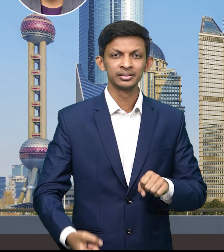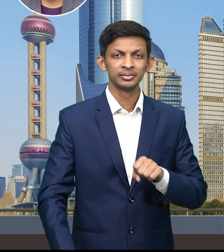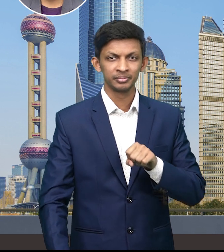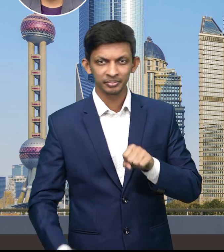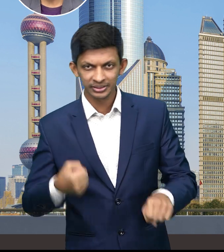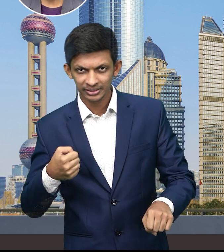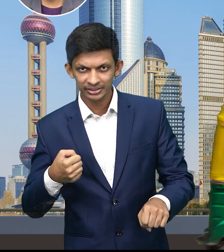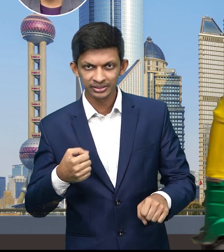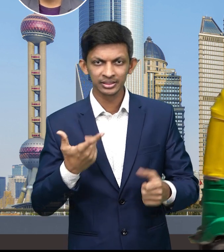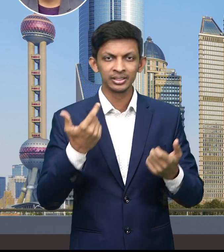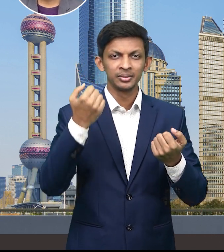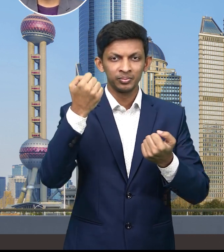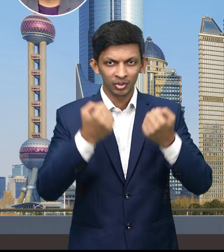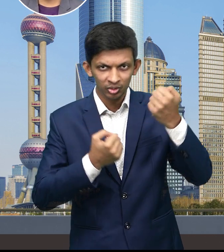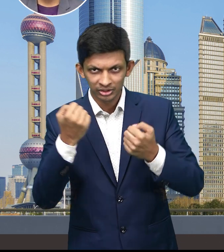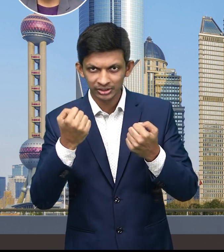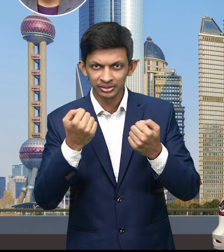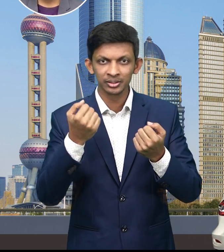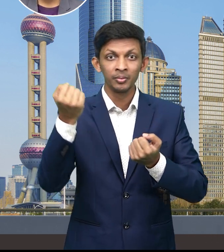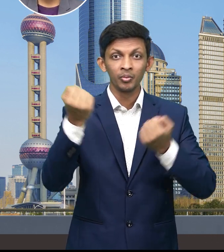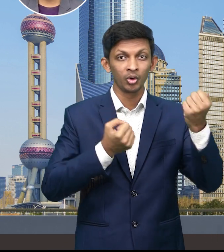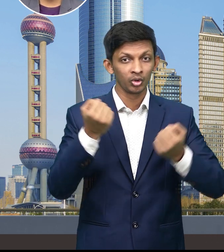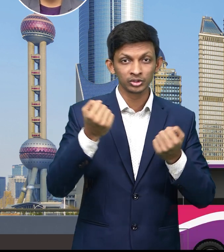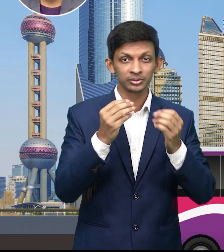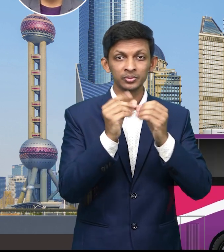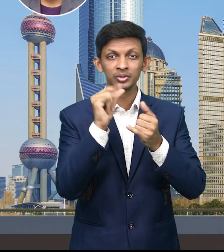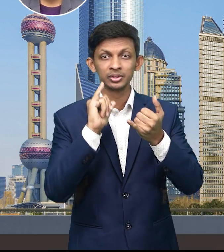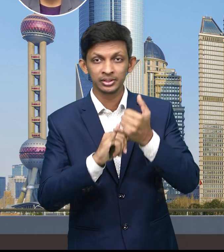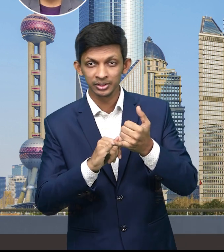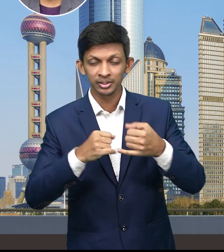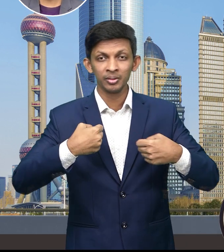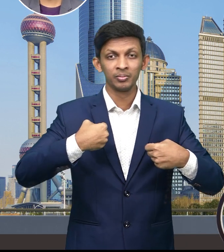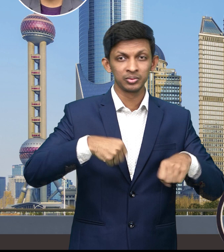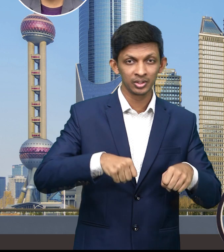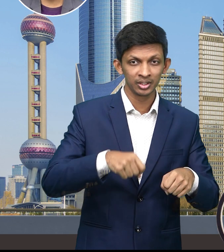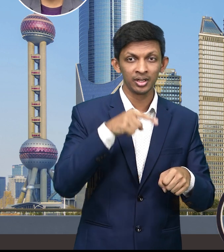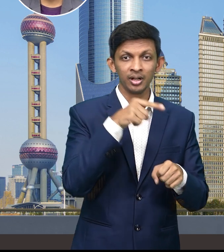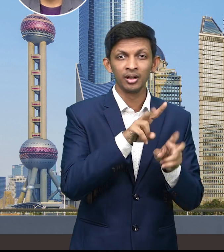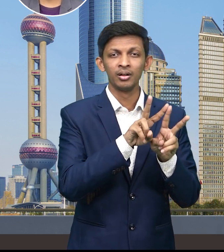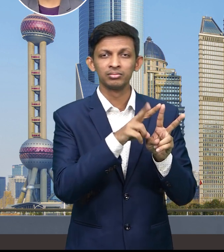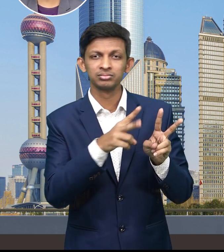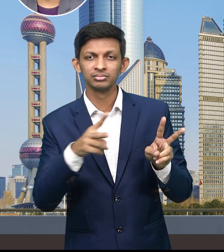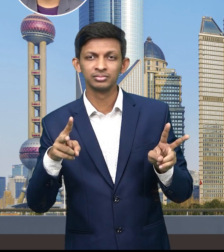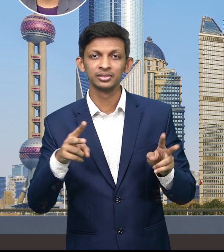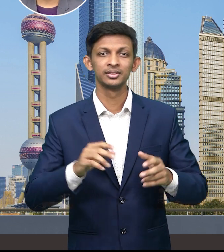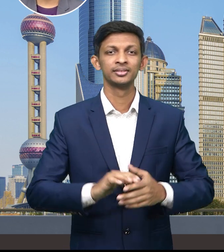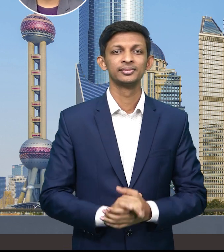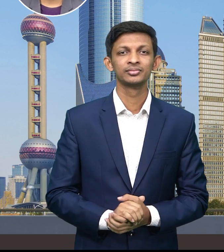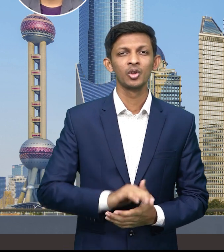Bike, auto, car, bus and bicycles,